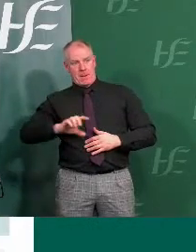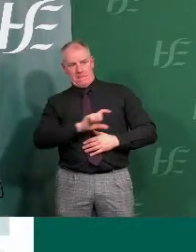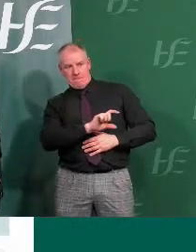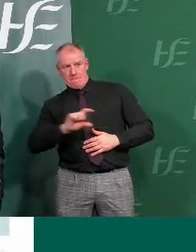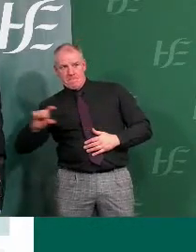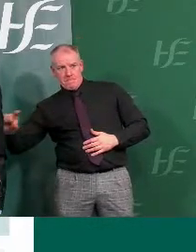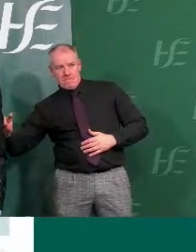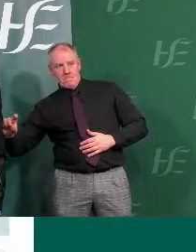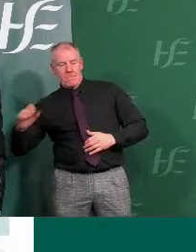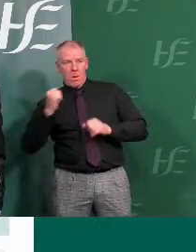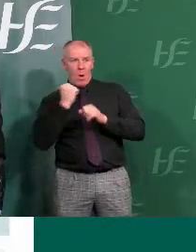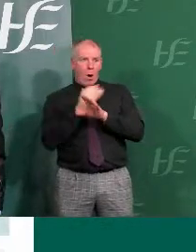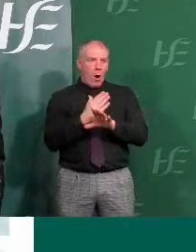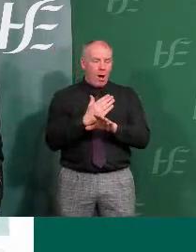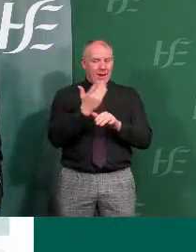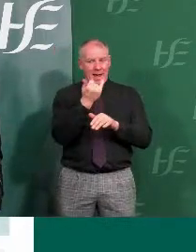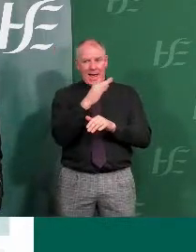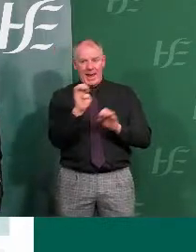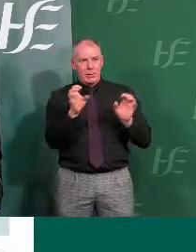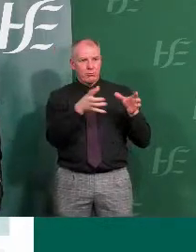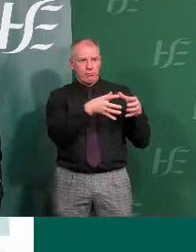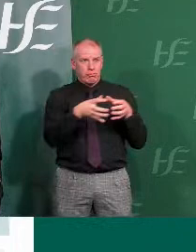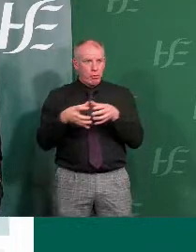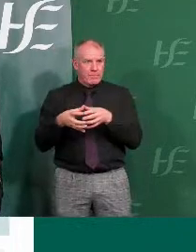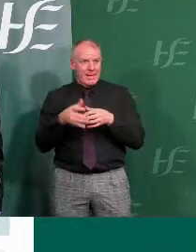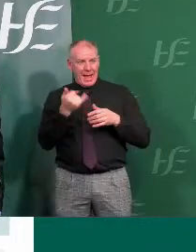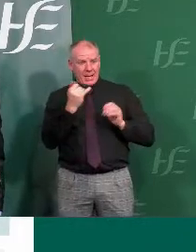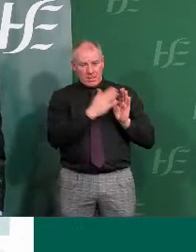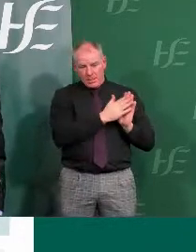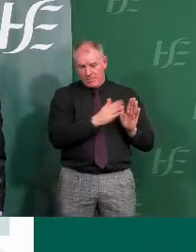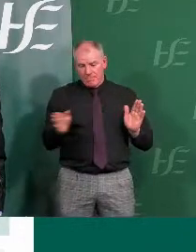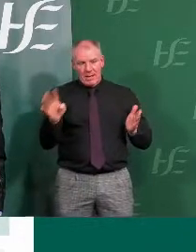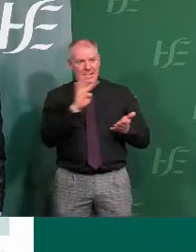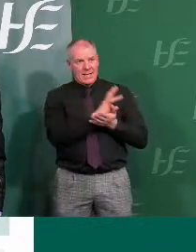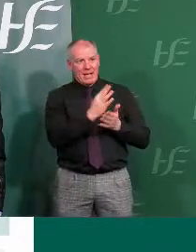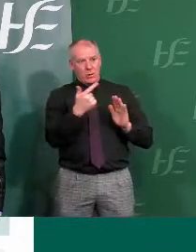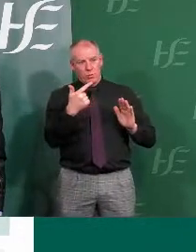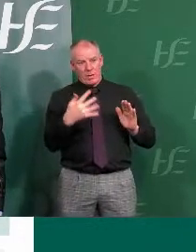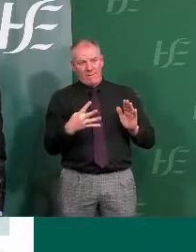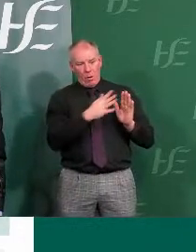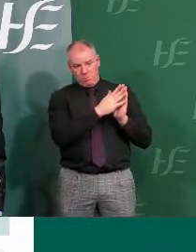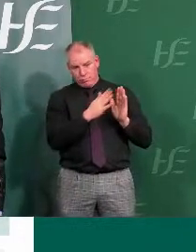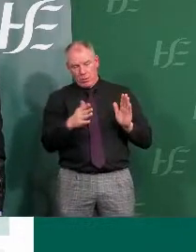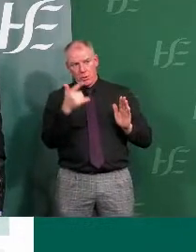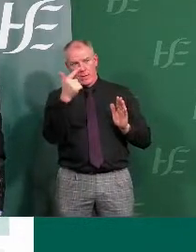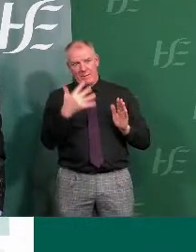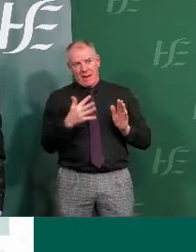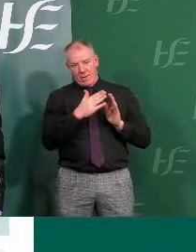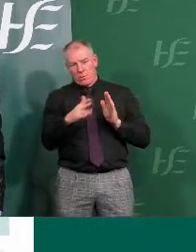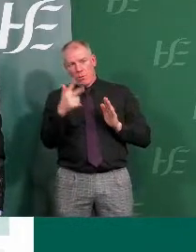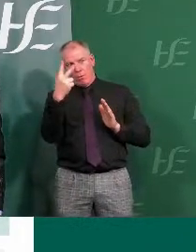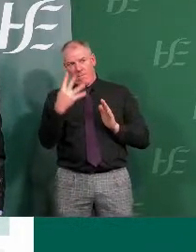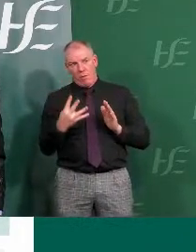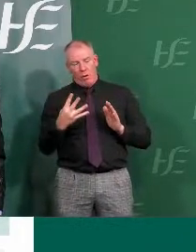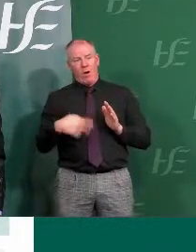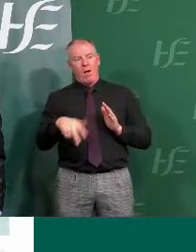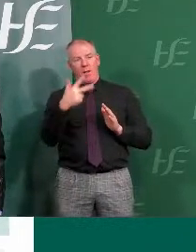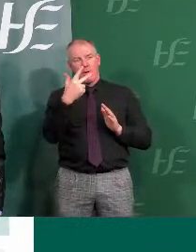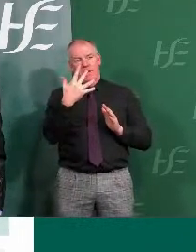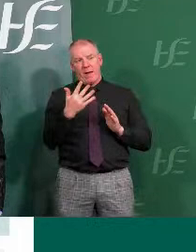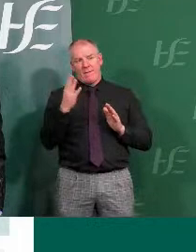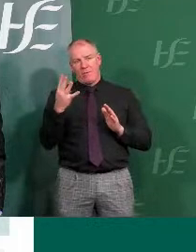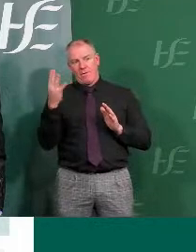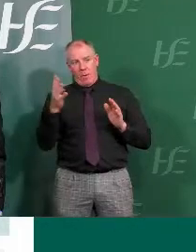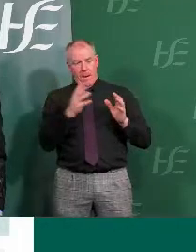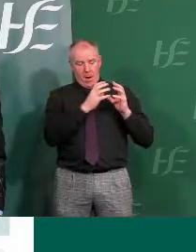in all age groups, but particularly a surge in those from 1924, 25-34, 35-44 age groups,